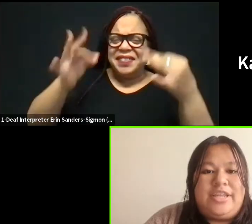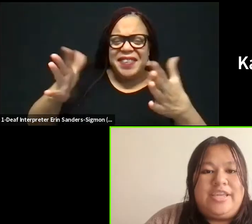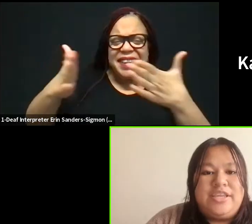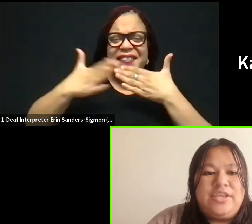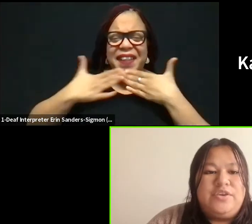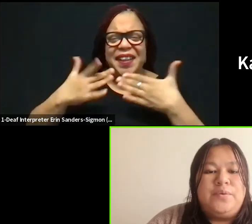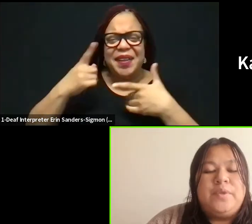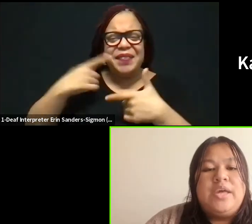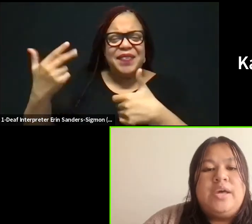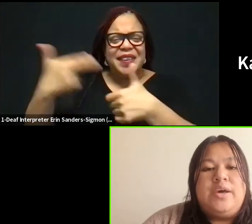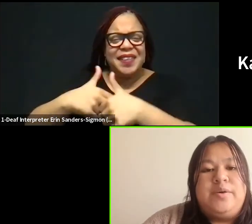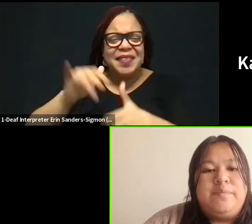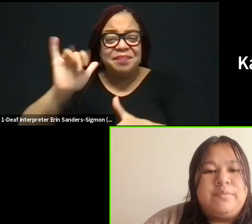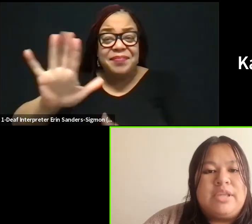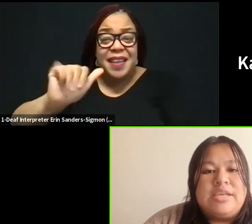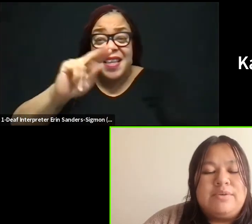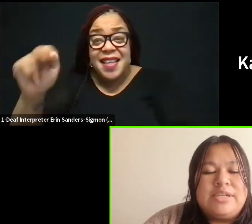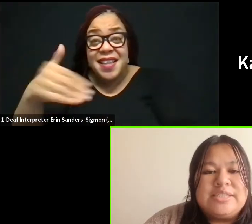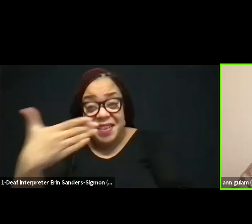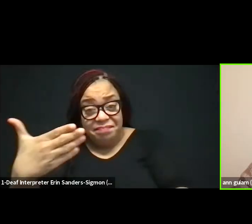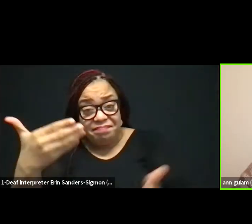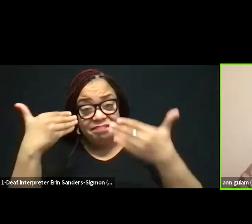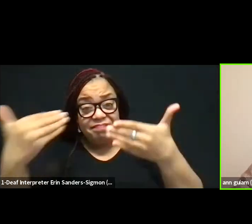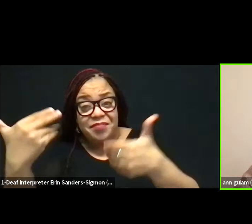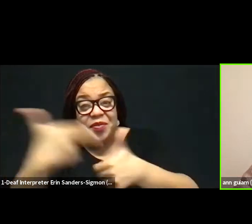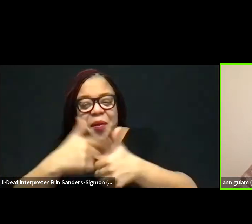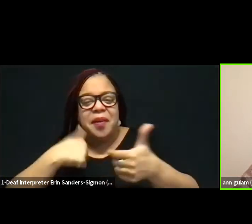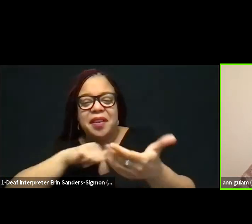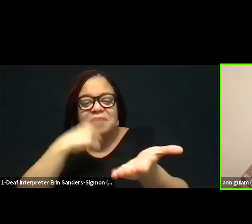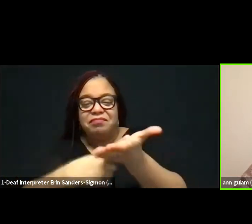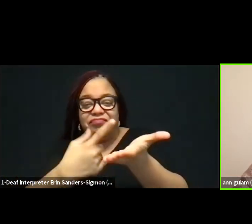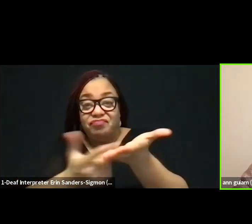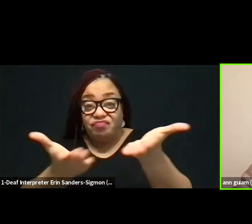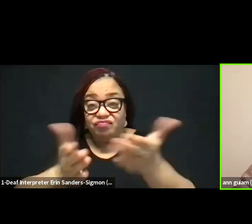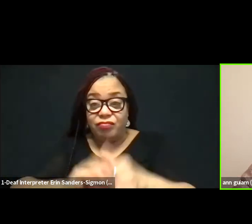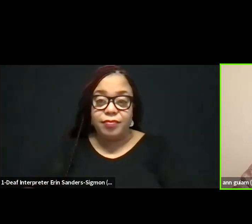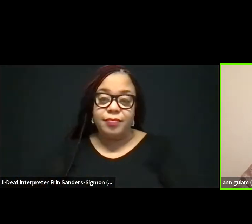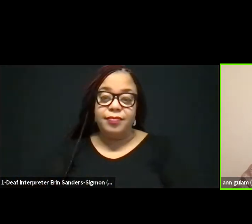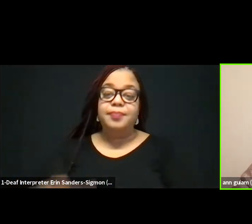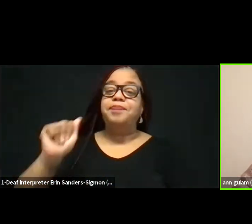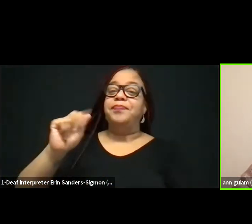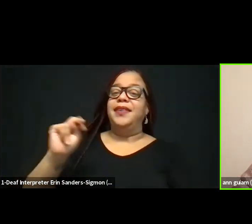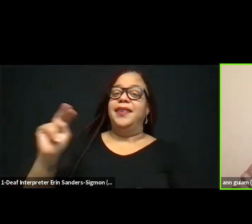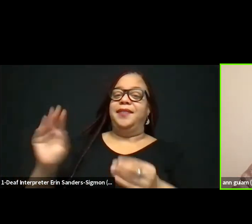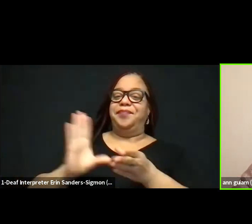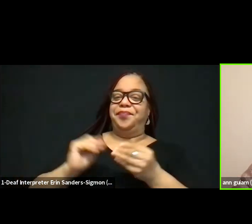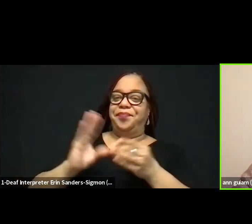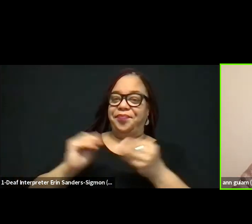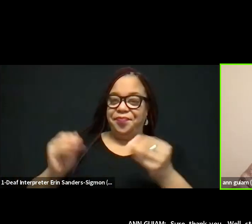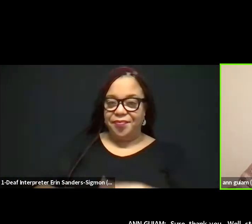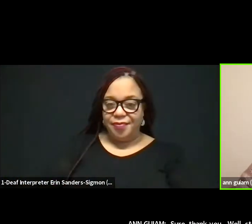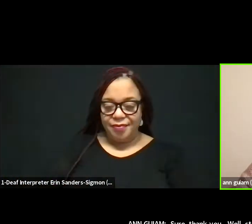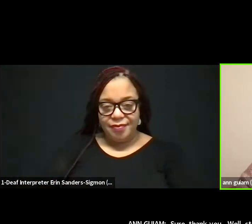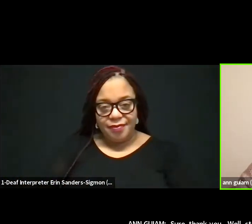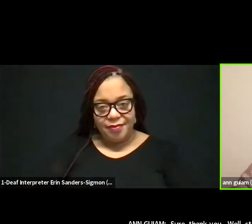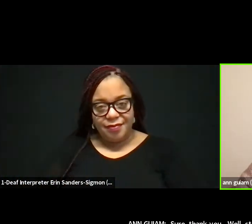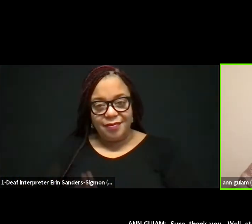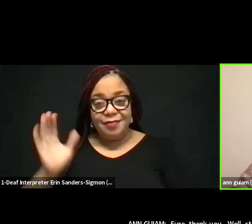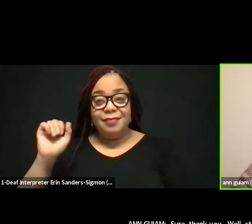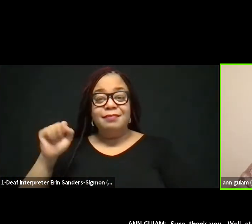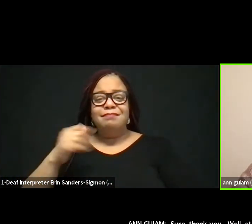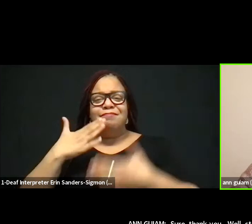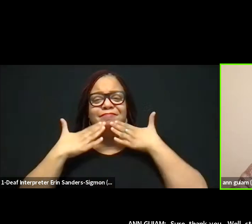Sure, thank you. Well, starting this work, it definitely took me time to name what I am as